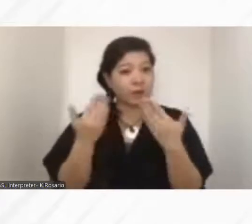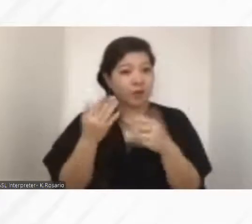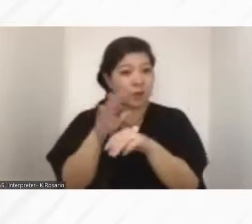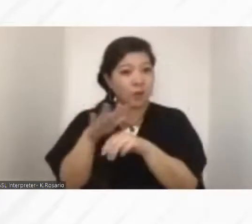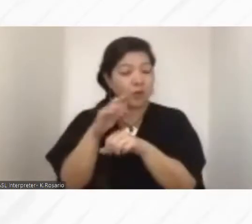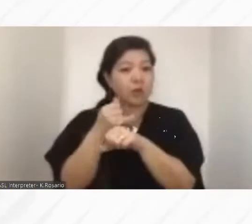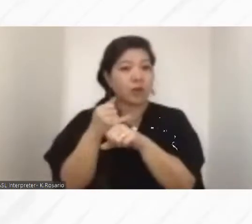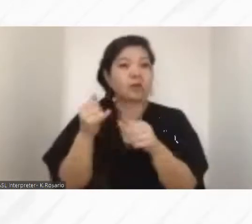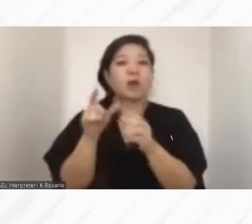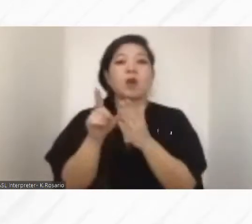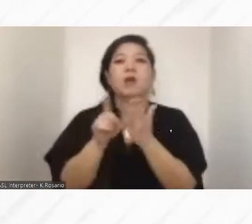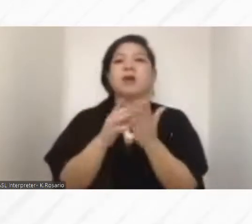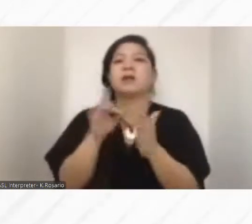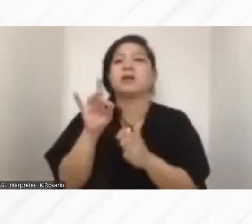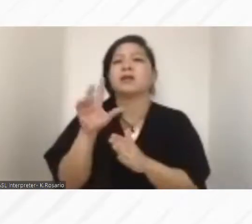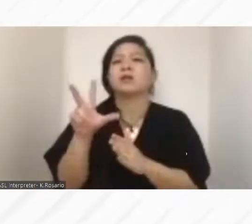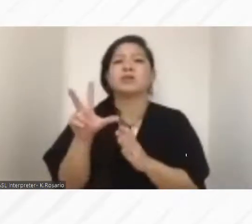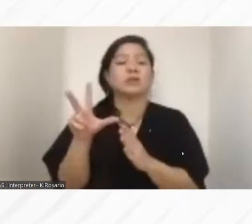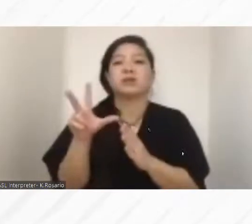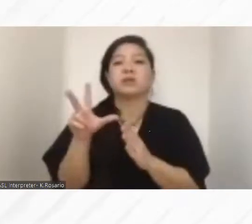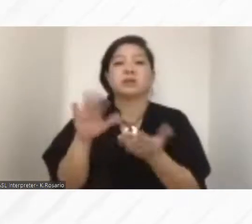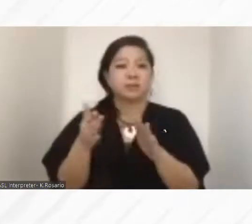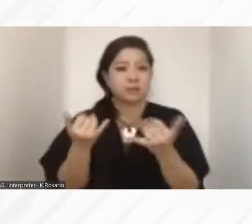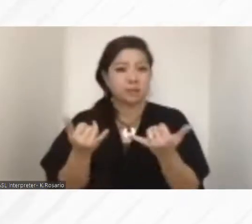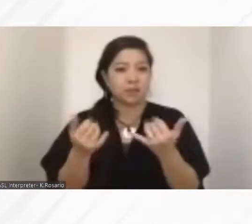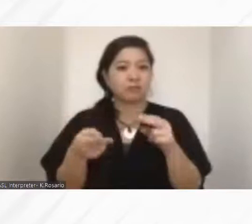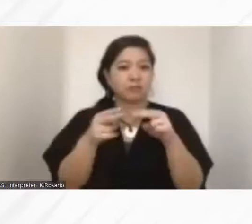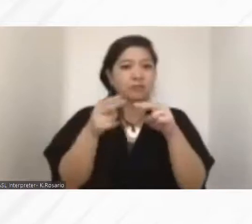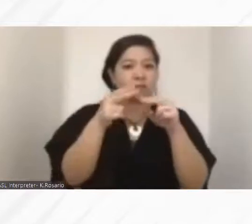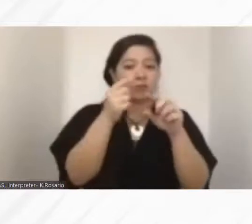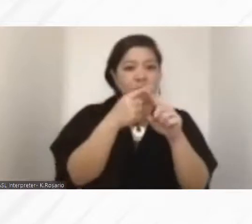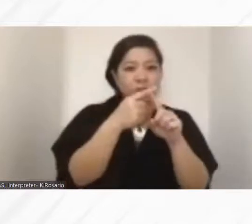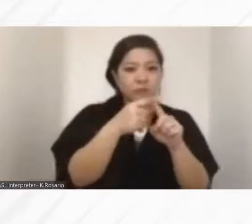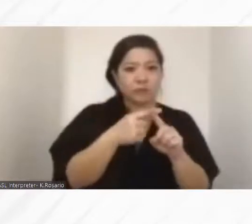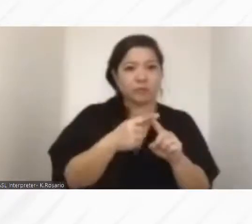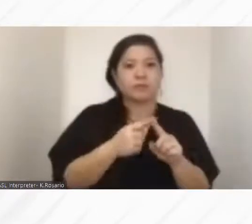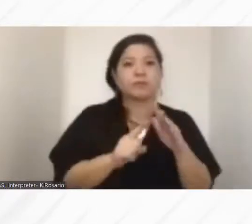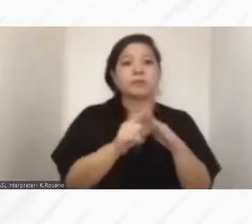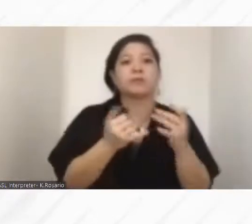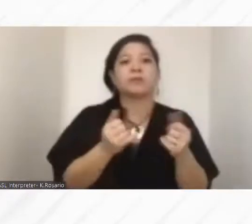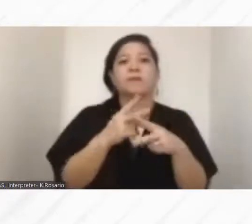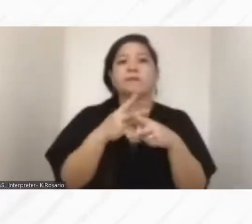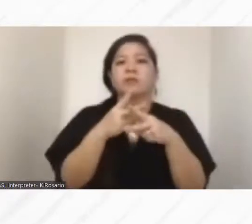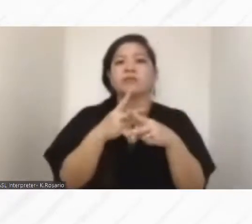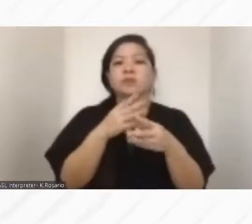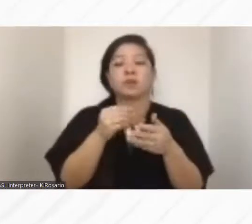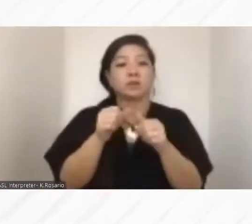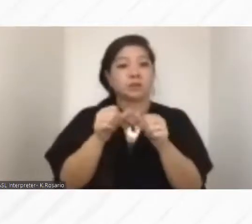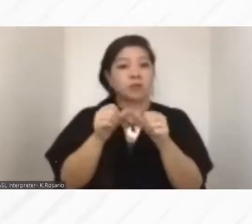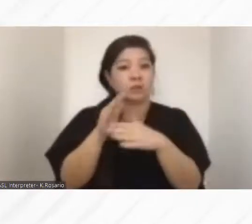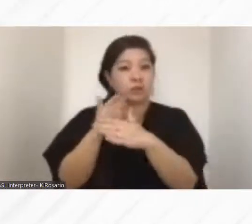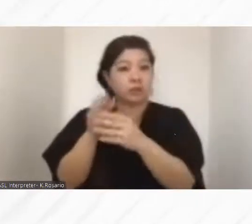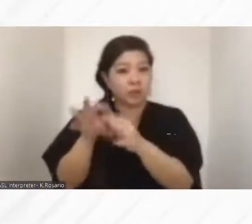to 83 deaths today, you know, we're very, very careful and continuing to share the